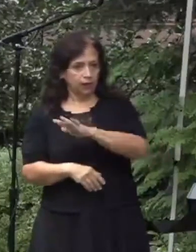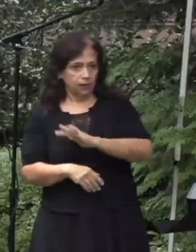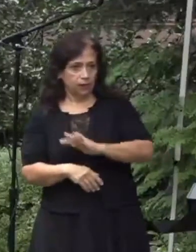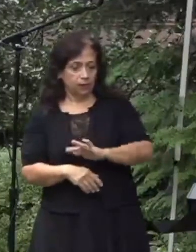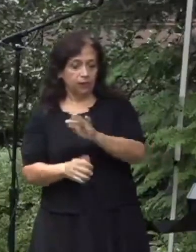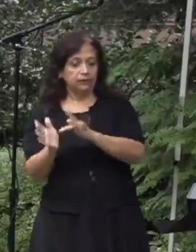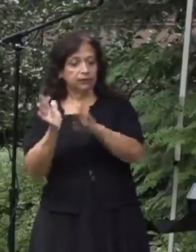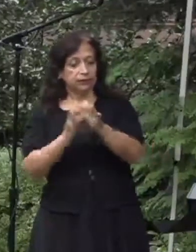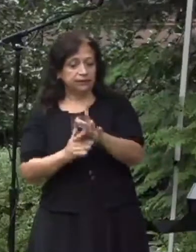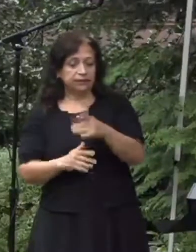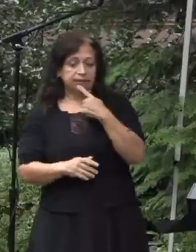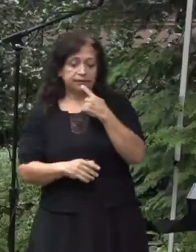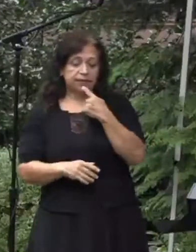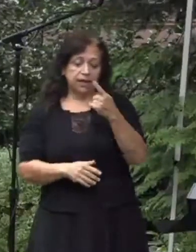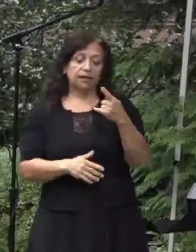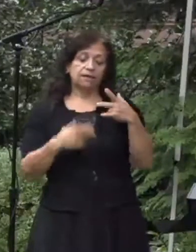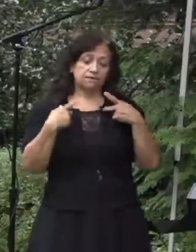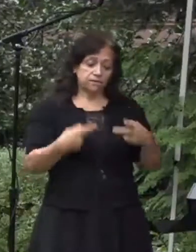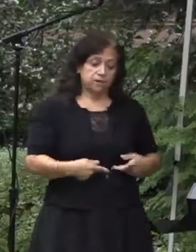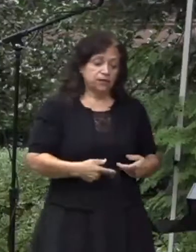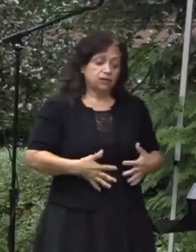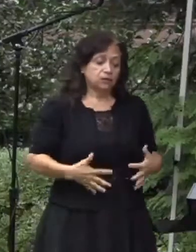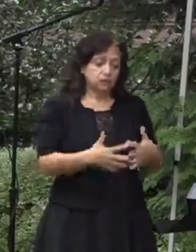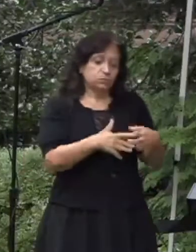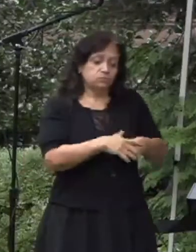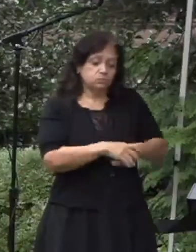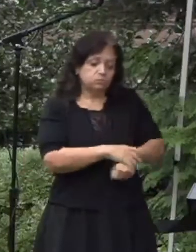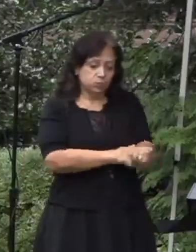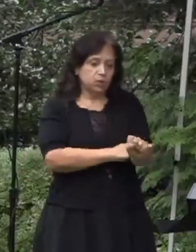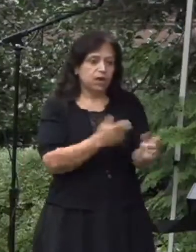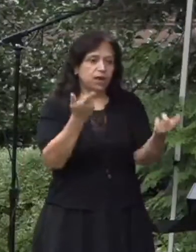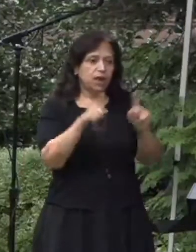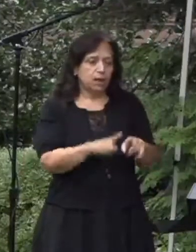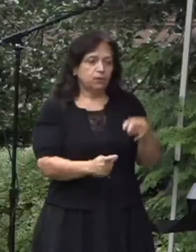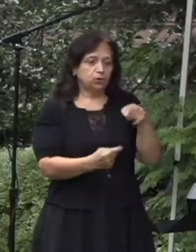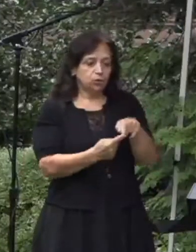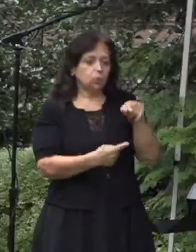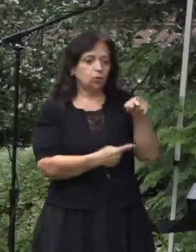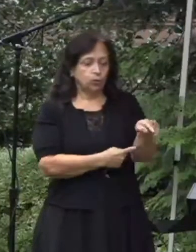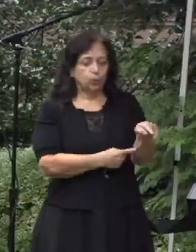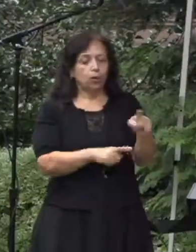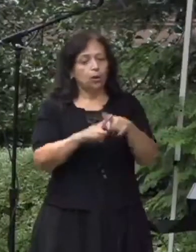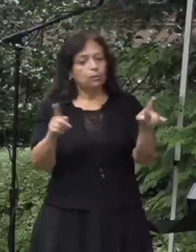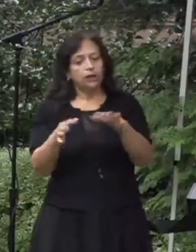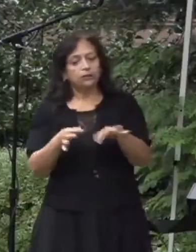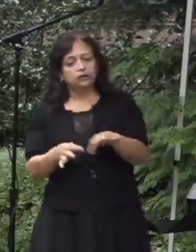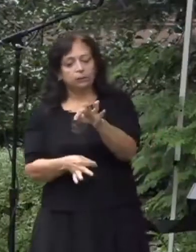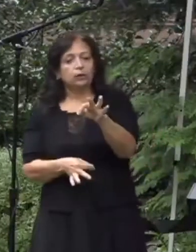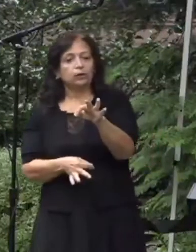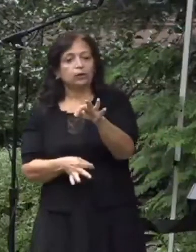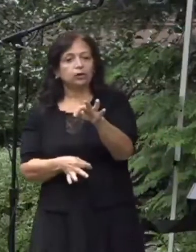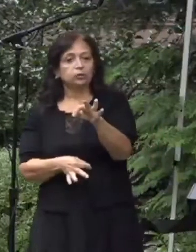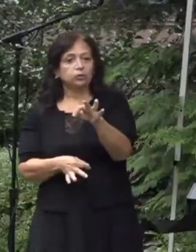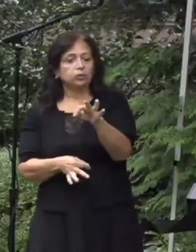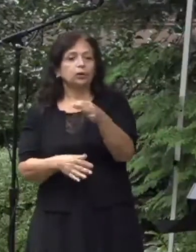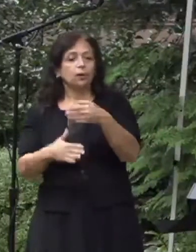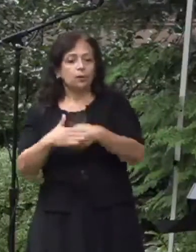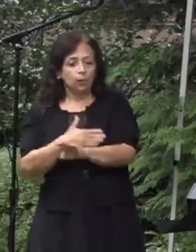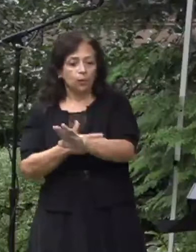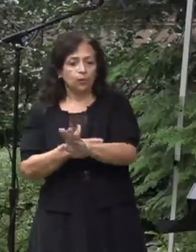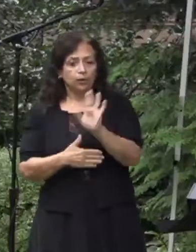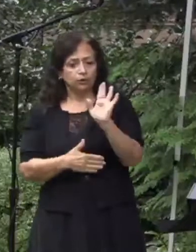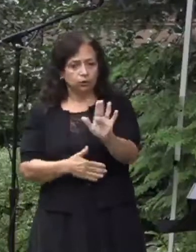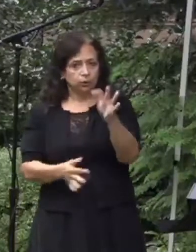saying that physical birth is something that happens to you, while spiritual birth is an intentional